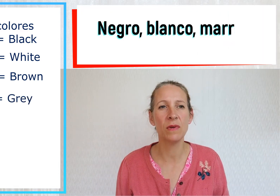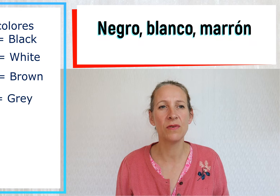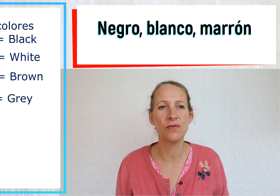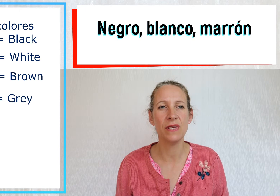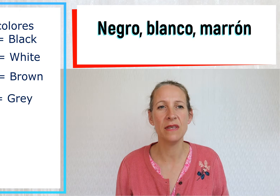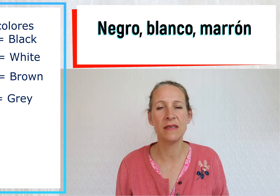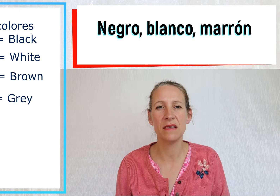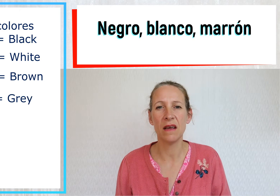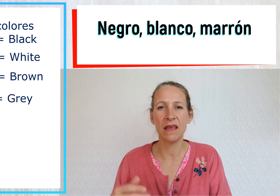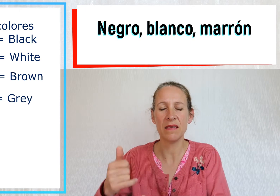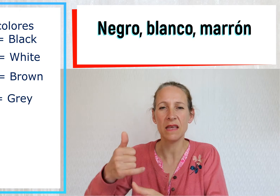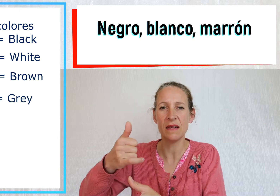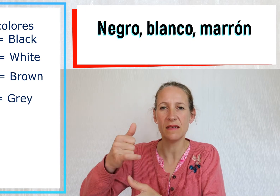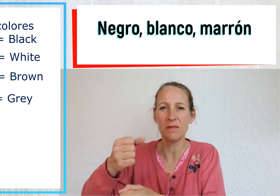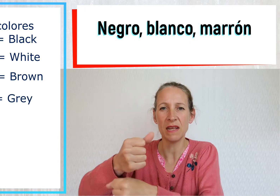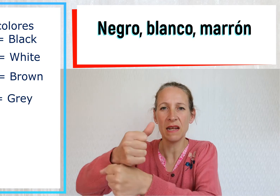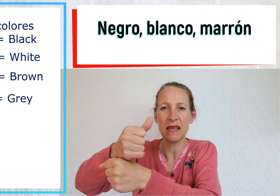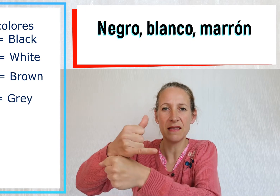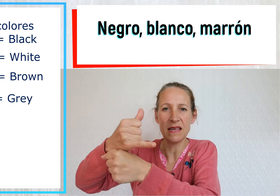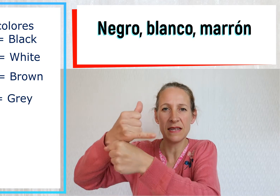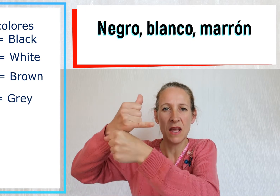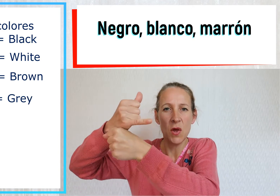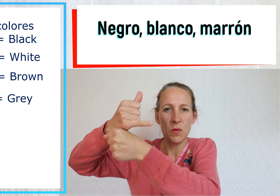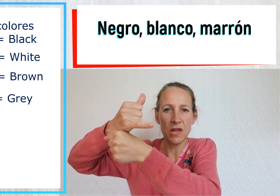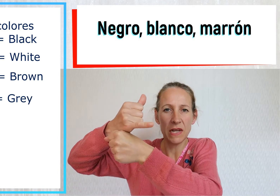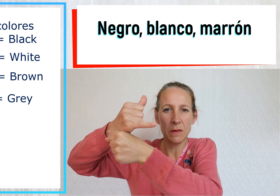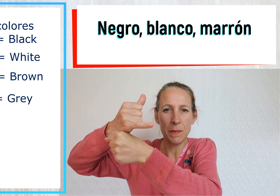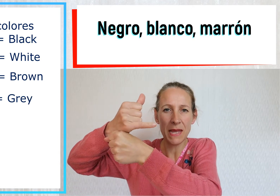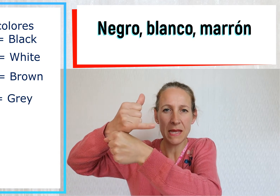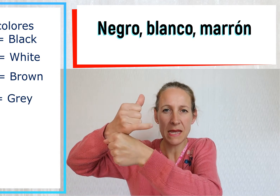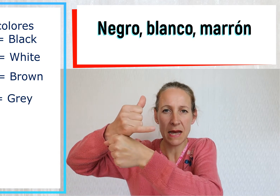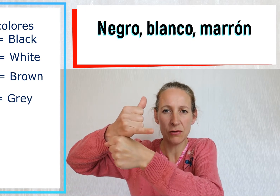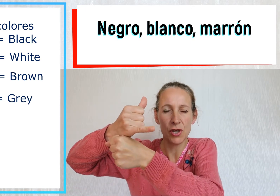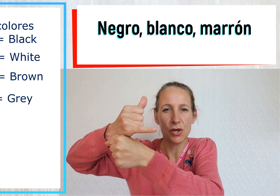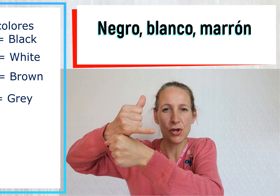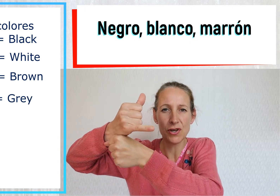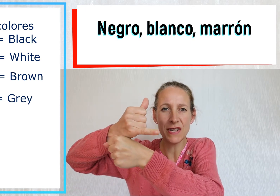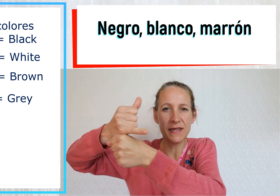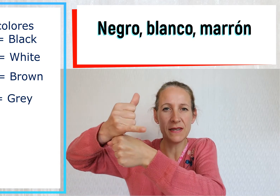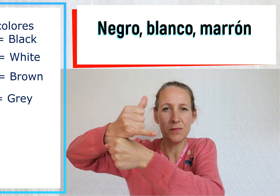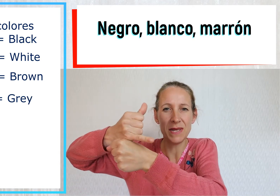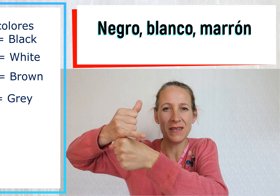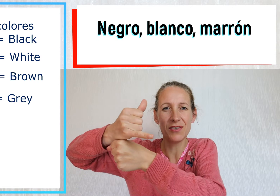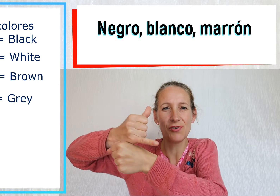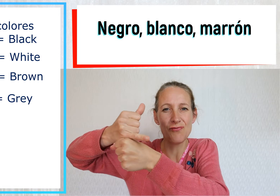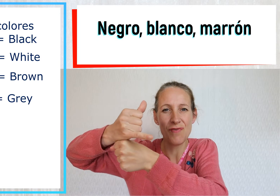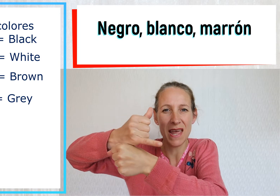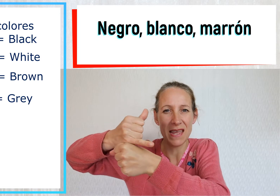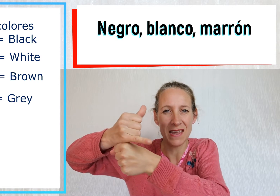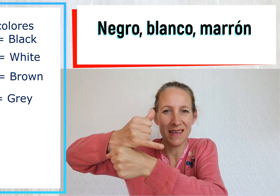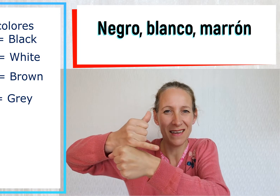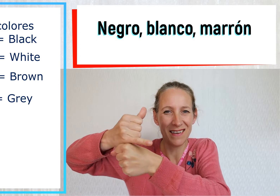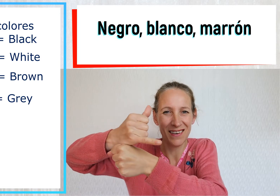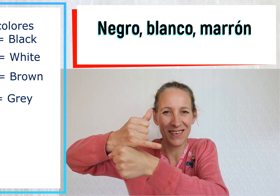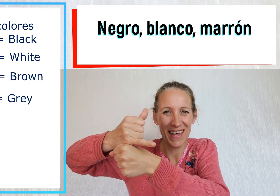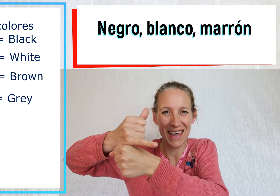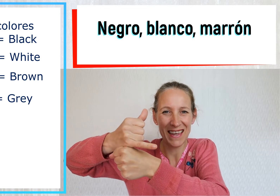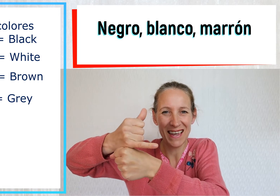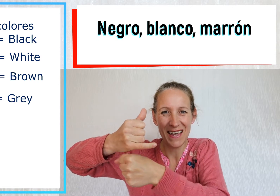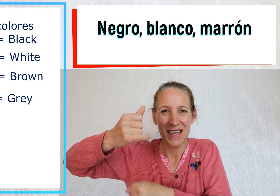was gris? I think it's something like this with your little pinky out. Gris means grey. Okay,